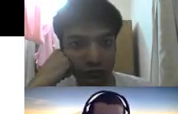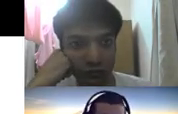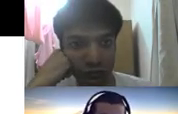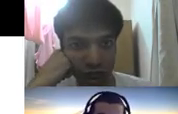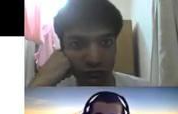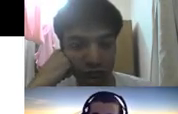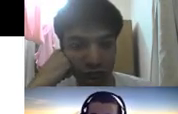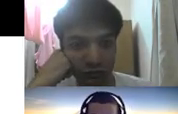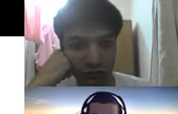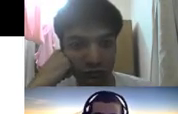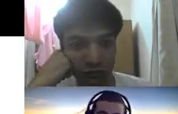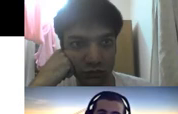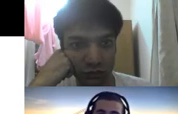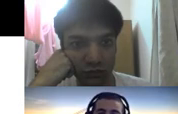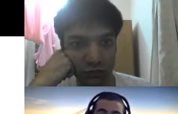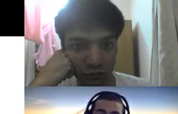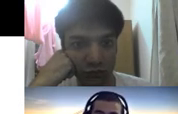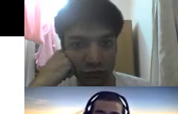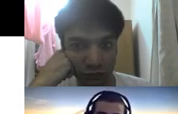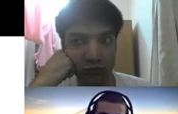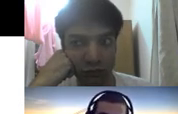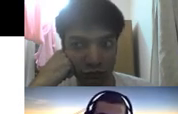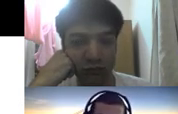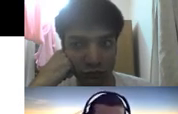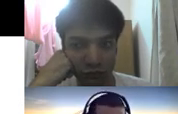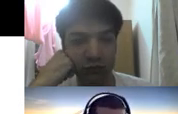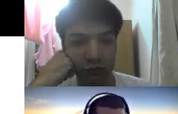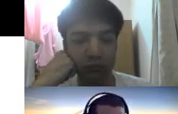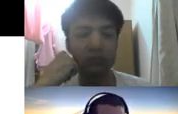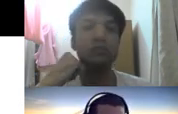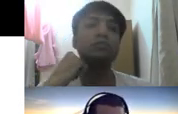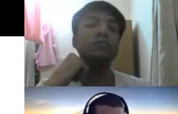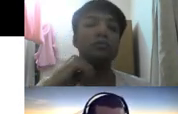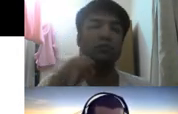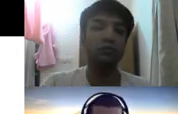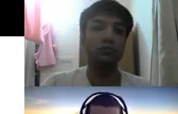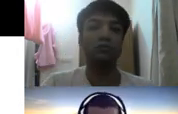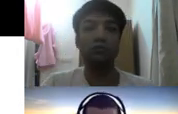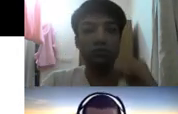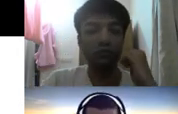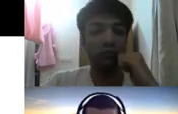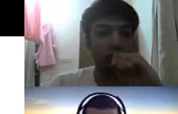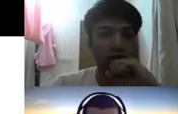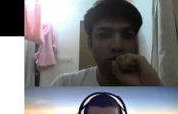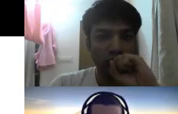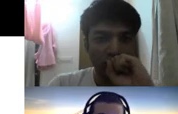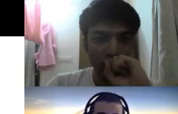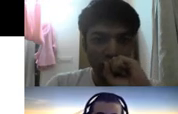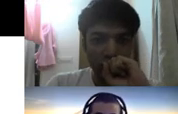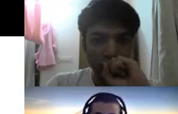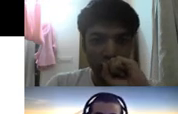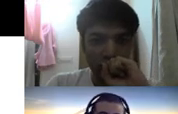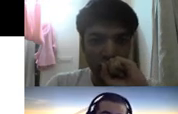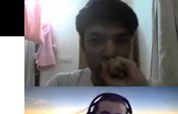fast, does not have to wait, I don't know, like the other work, 3 seconds per inference. And we also said,